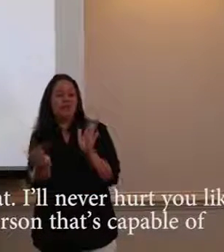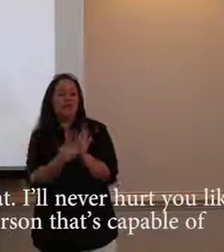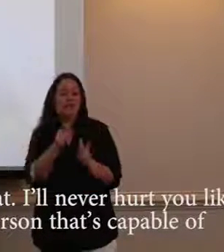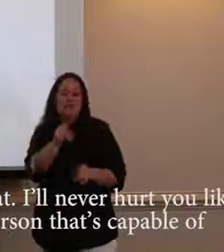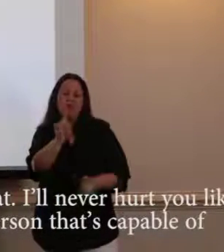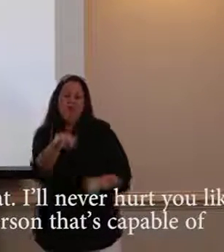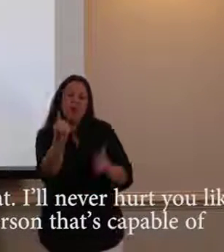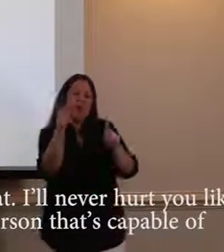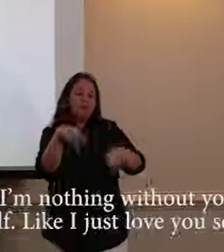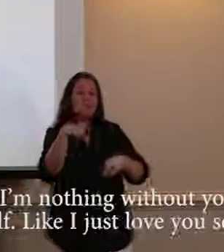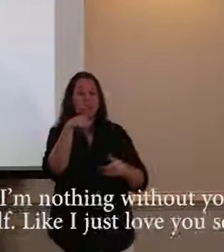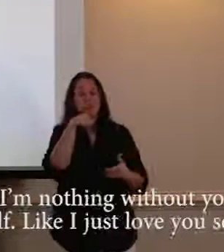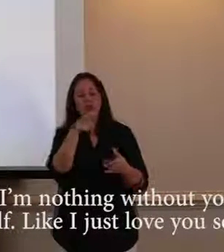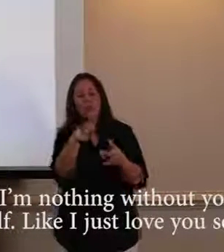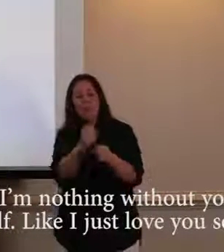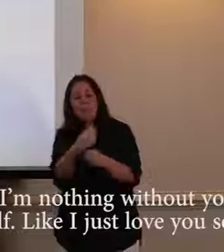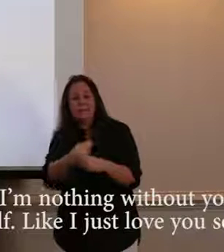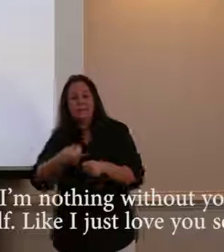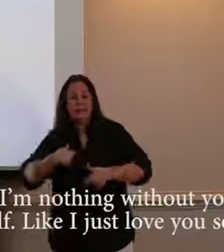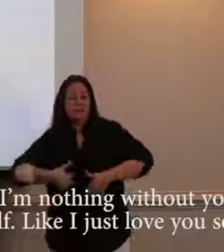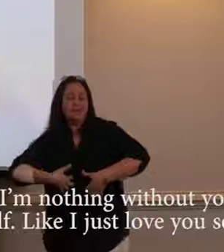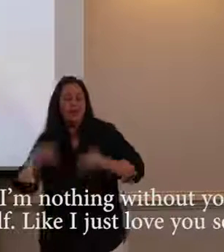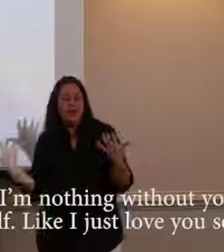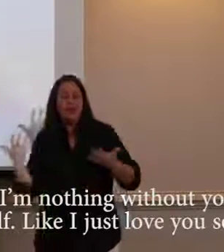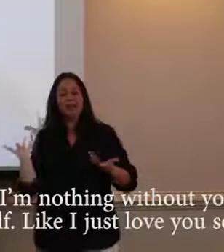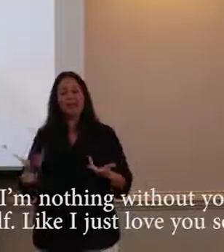person that's capable of making me this mad. And